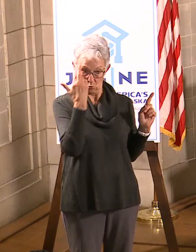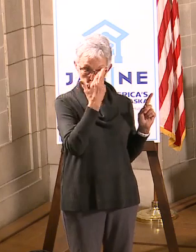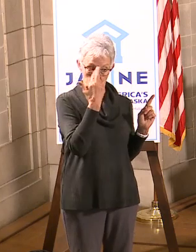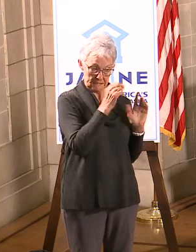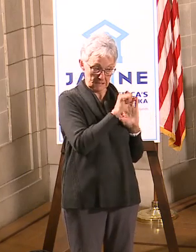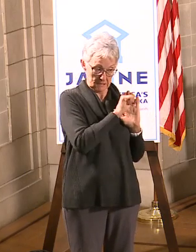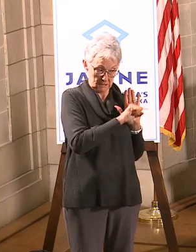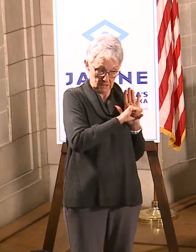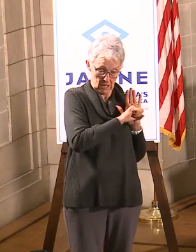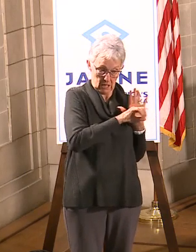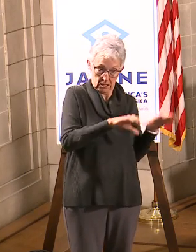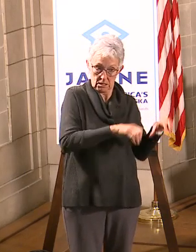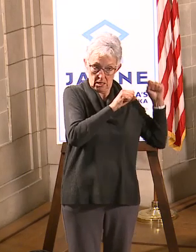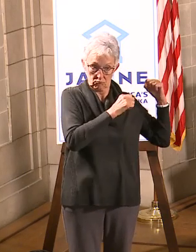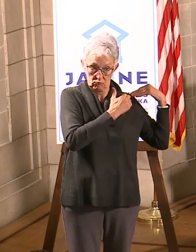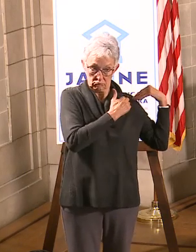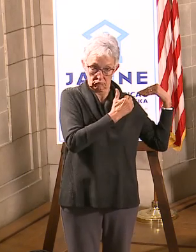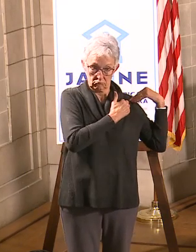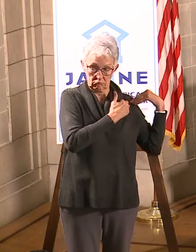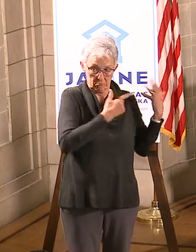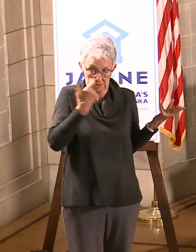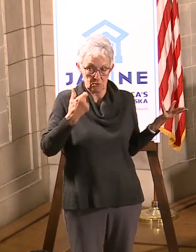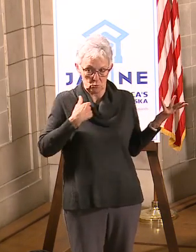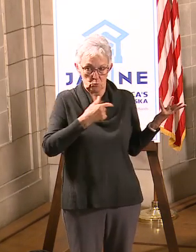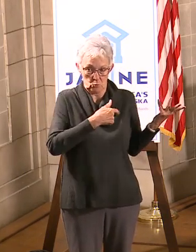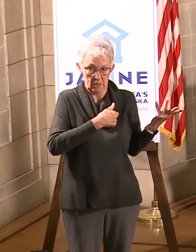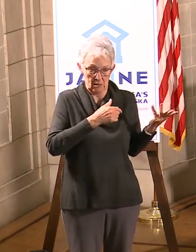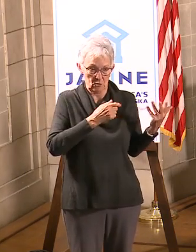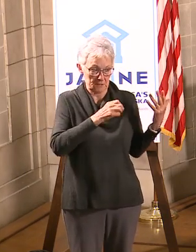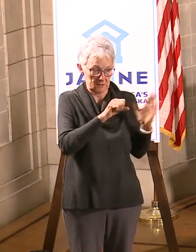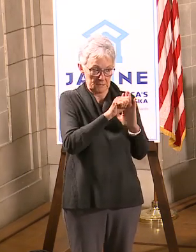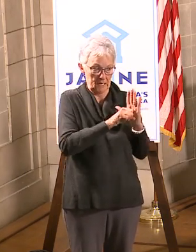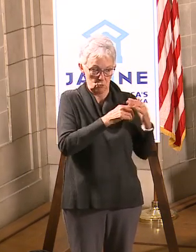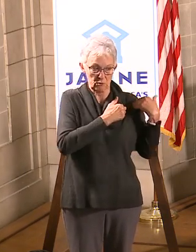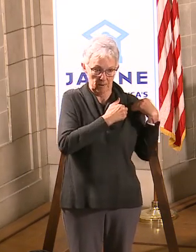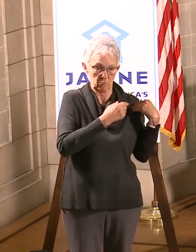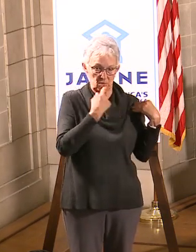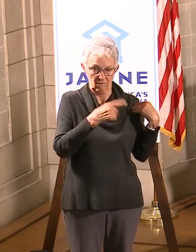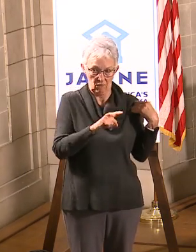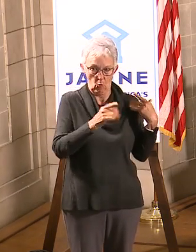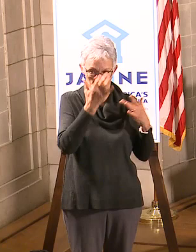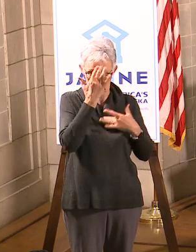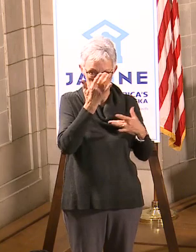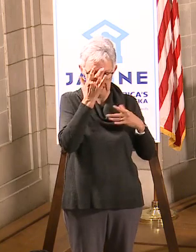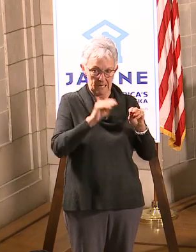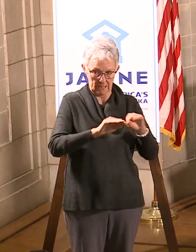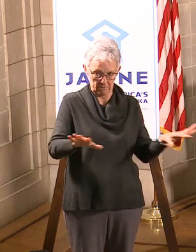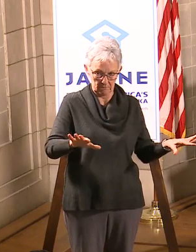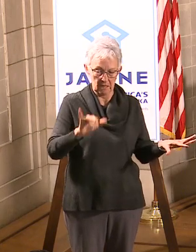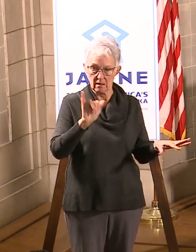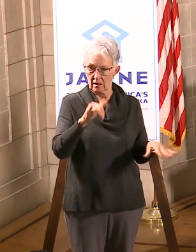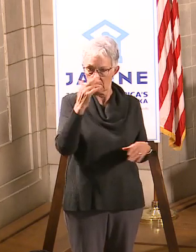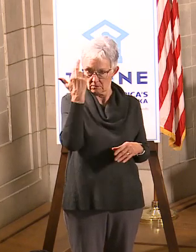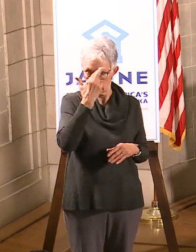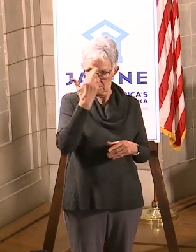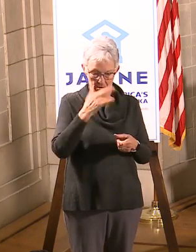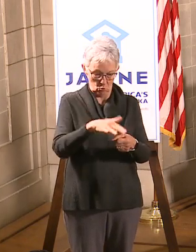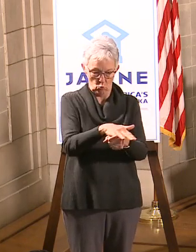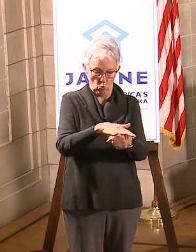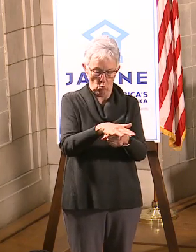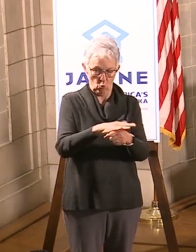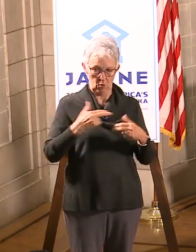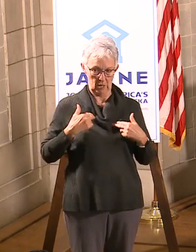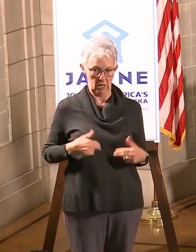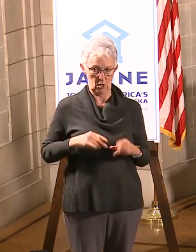pandemic. It's pretty uniform throughout the state right now. And that's why local public health departments are not going to be allowed to be able to take their